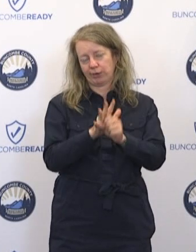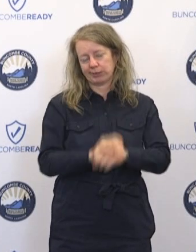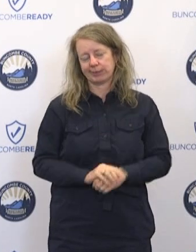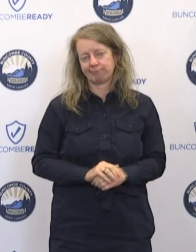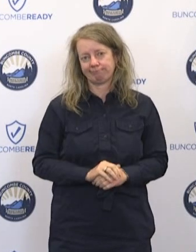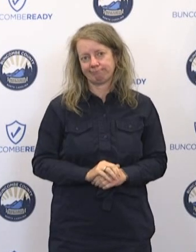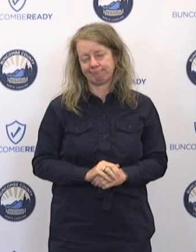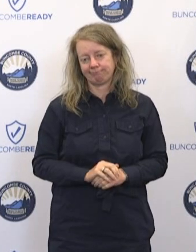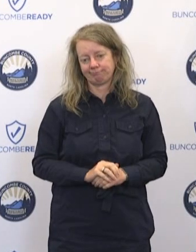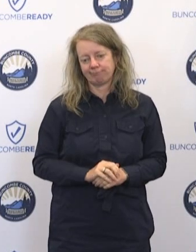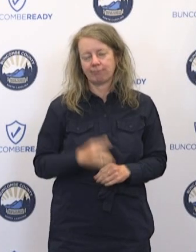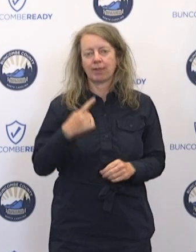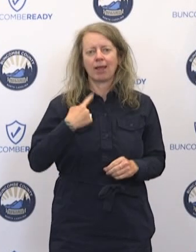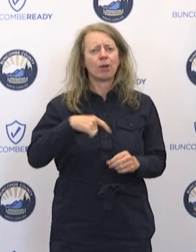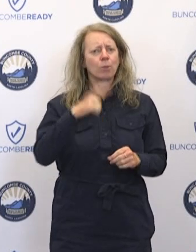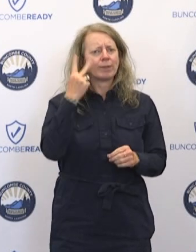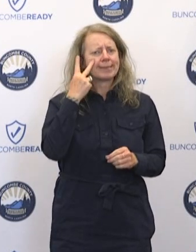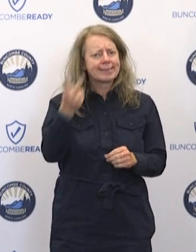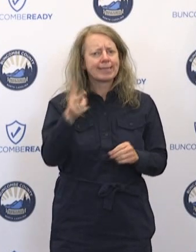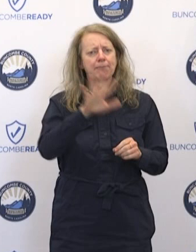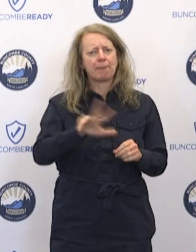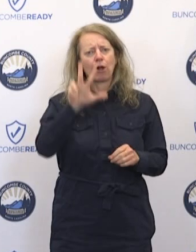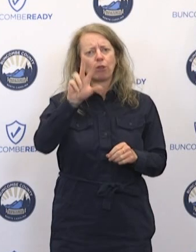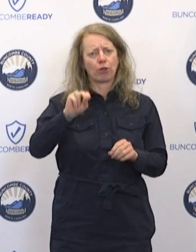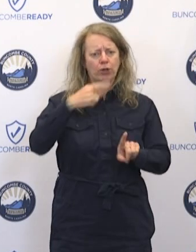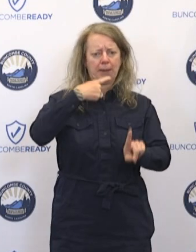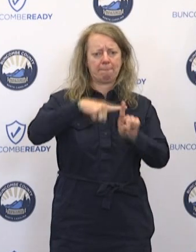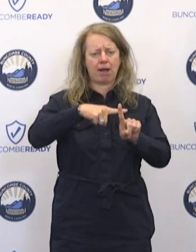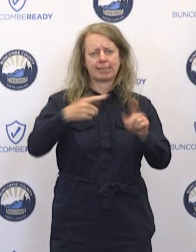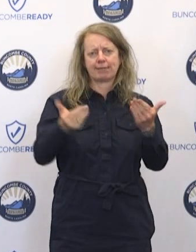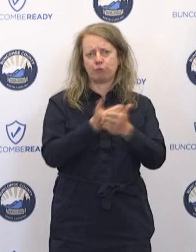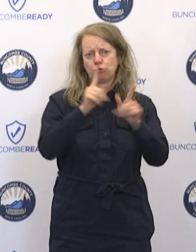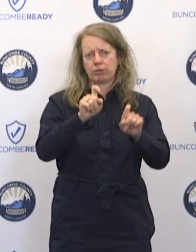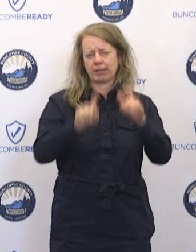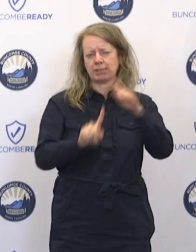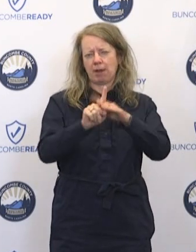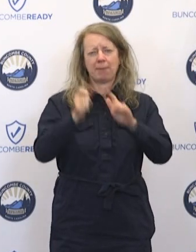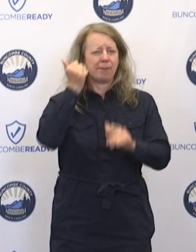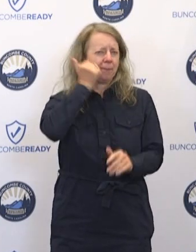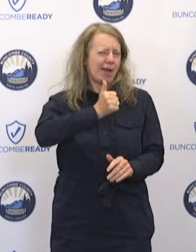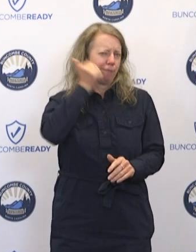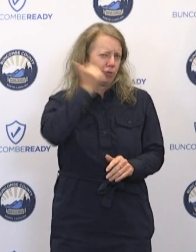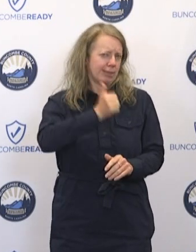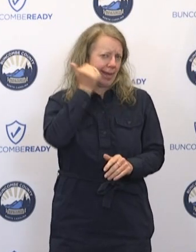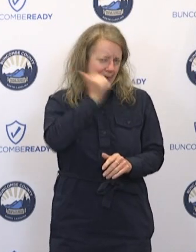We are seeing about 30 new cases per day enter our public health workflow.